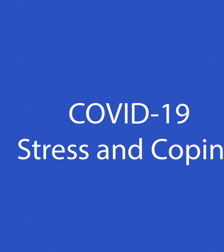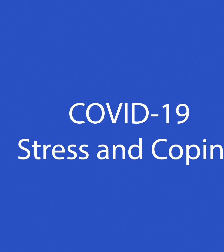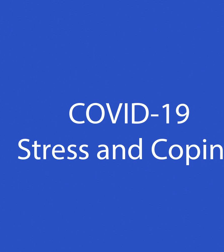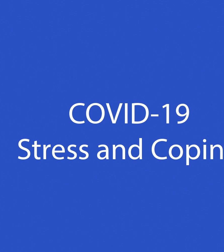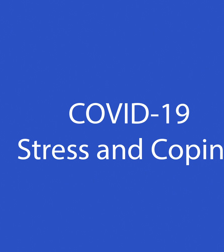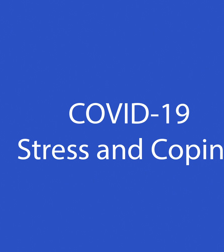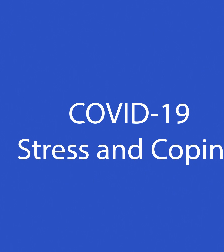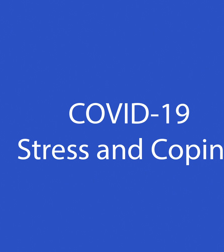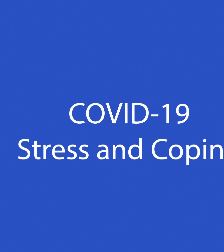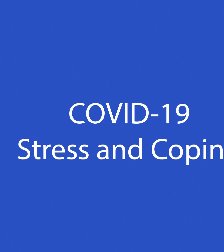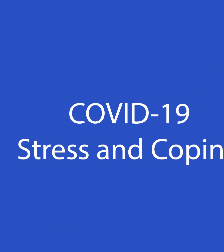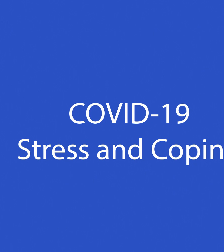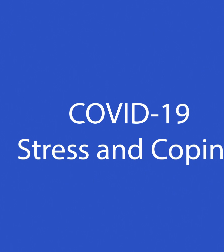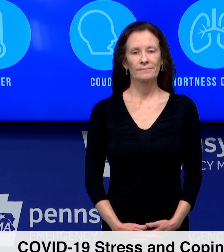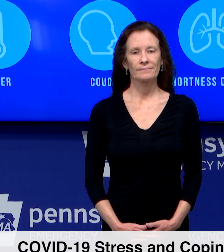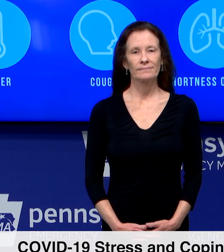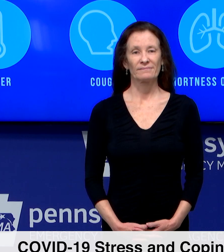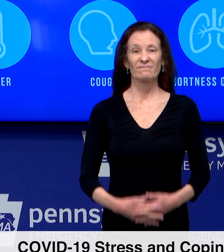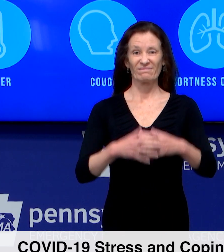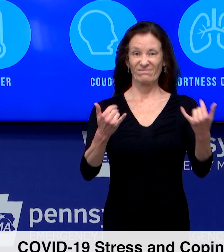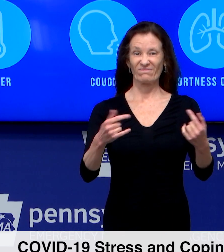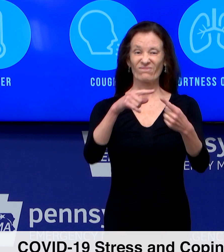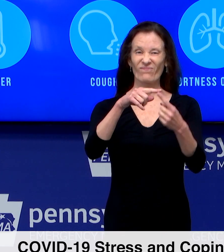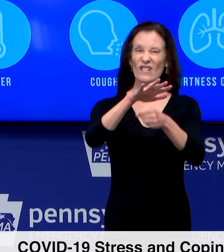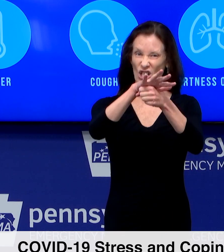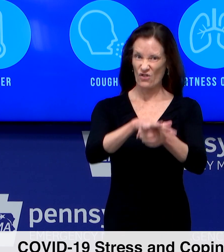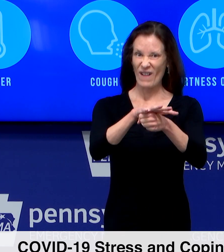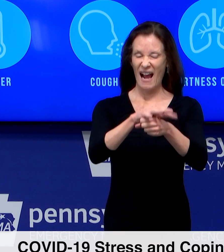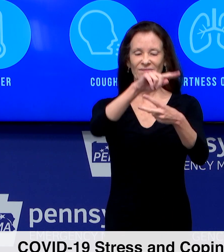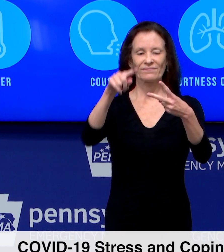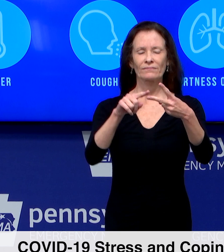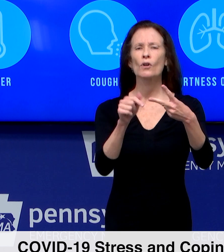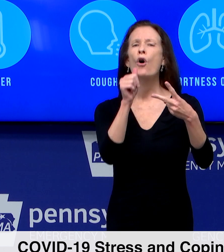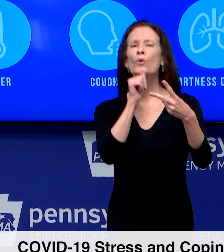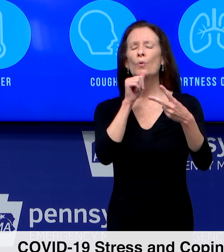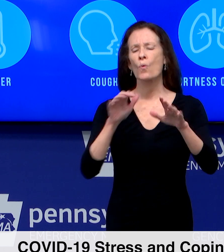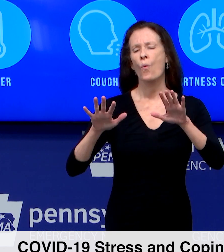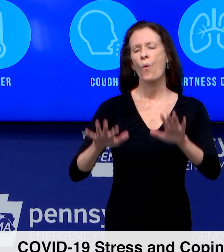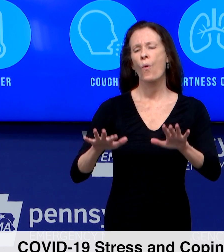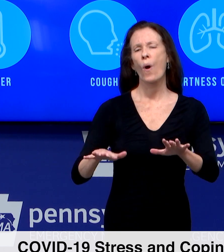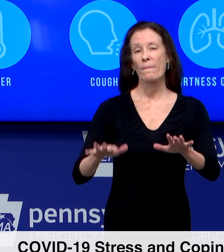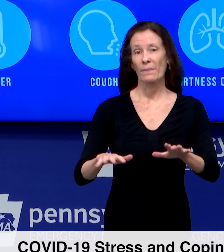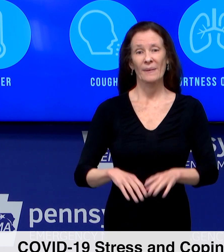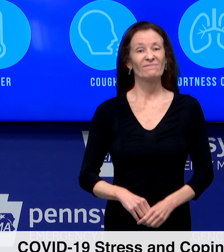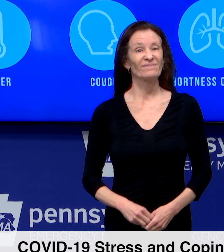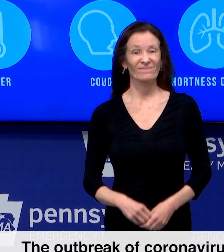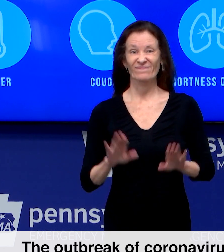Coronavirus disease 2019, also known as COVID-19. Stress and coping. The outbreak